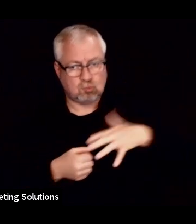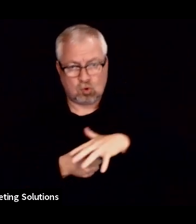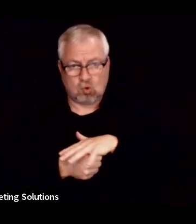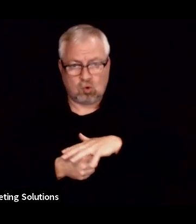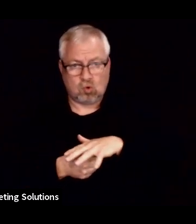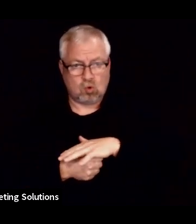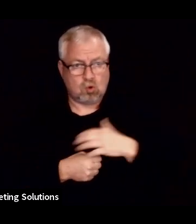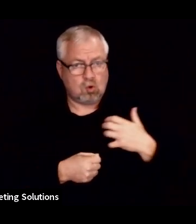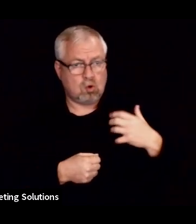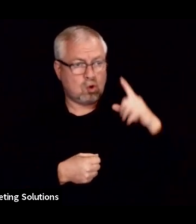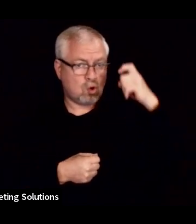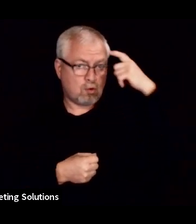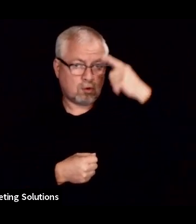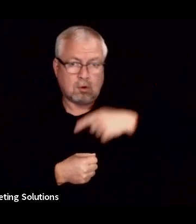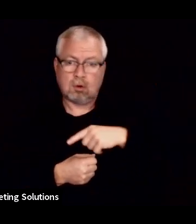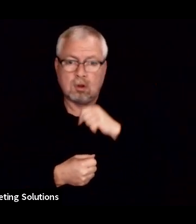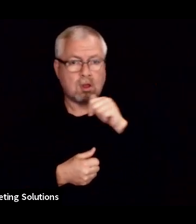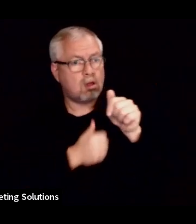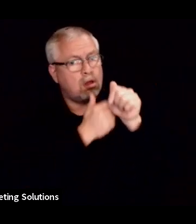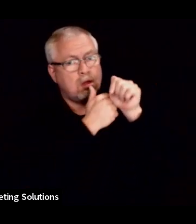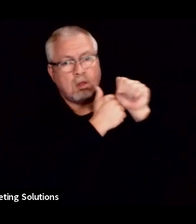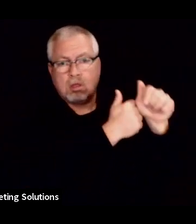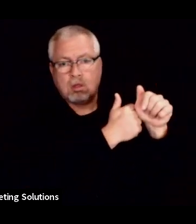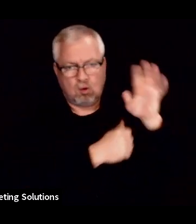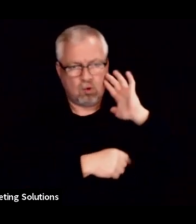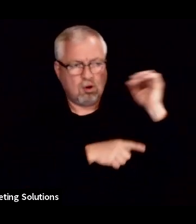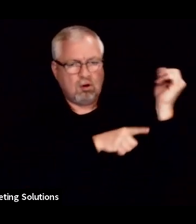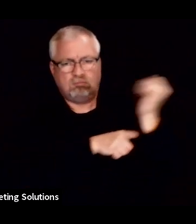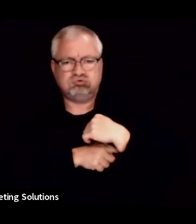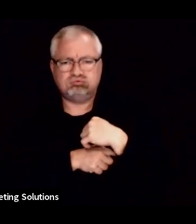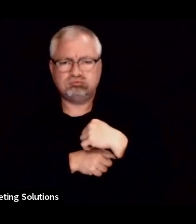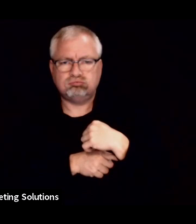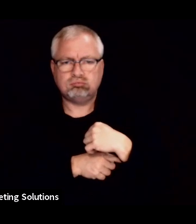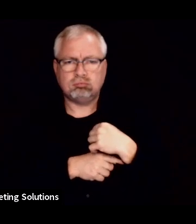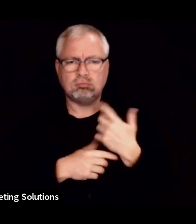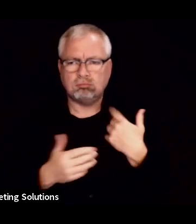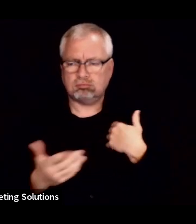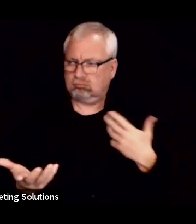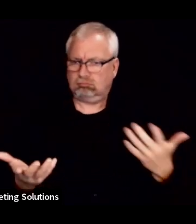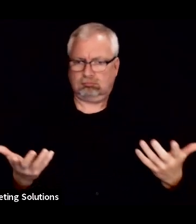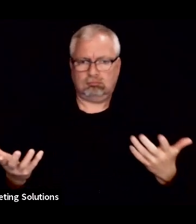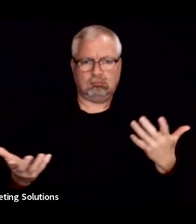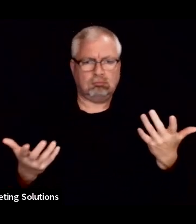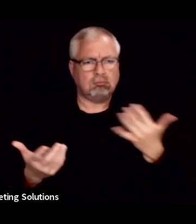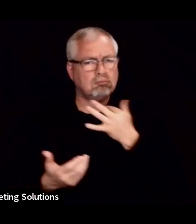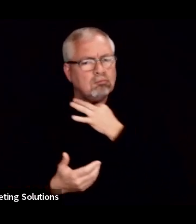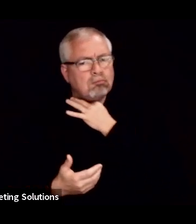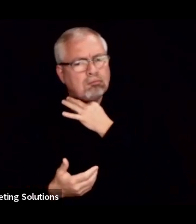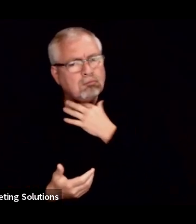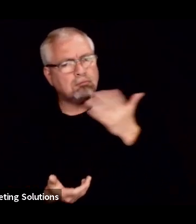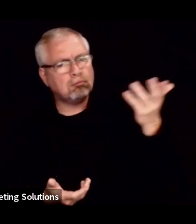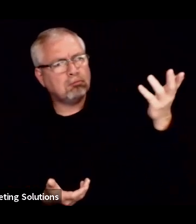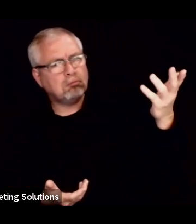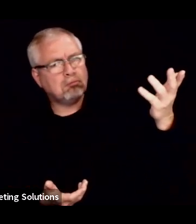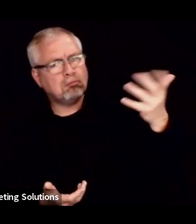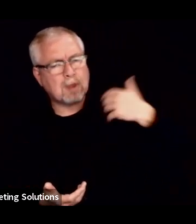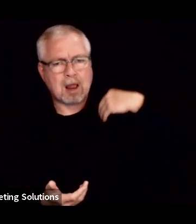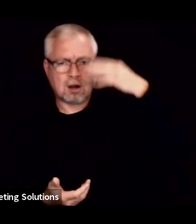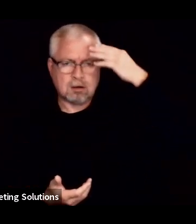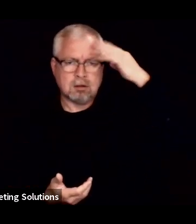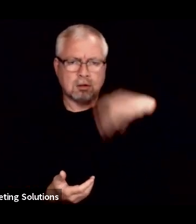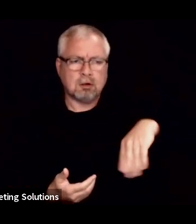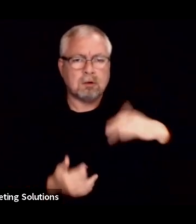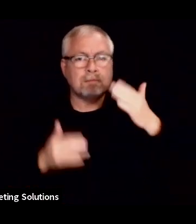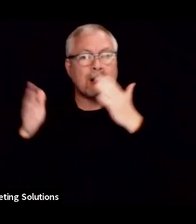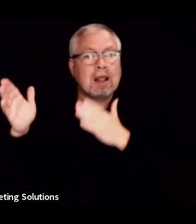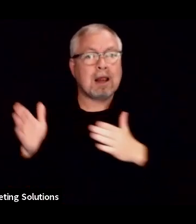least put things somewhat in a state of flux. I know there was initially something planned for this time with the governor, and it